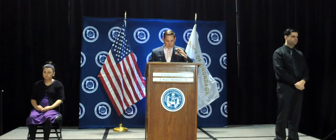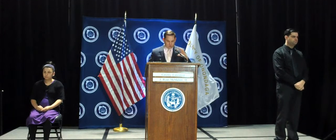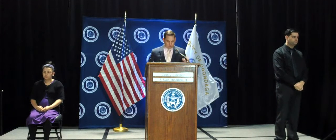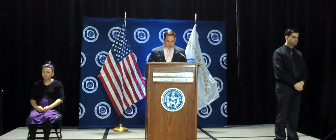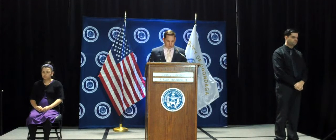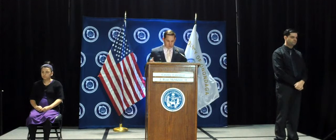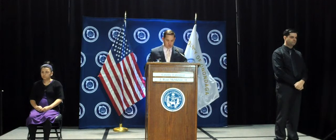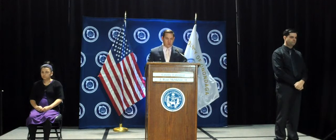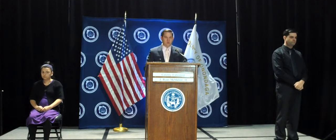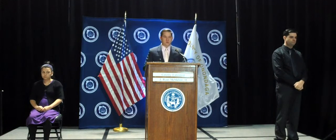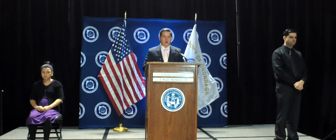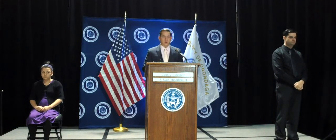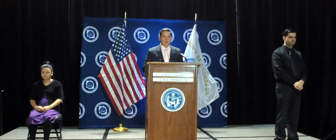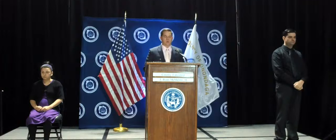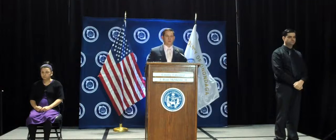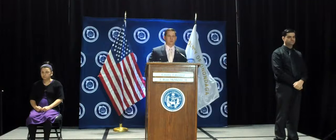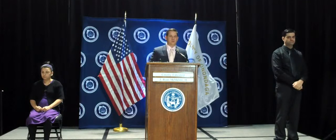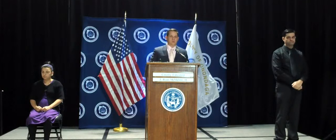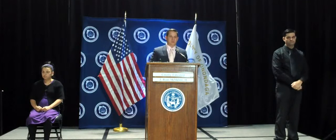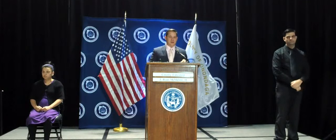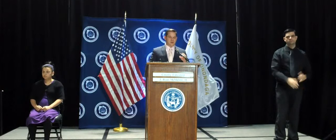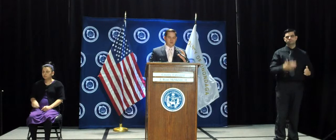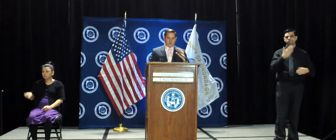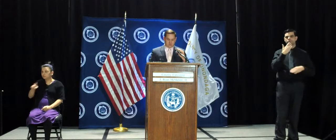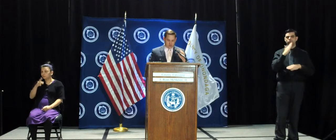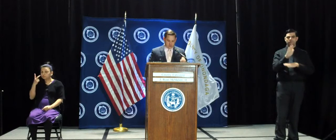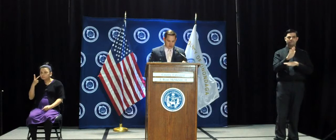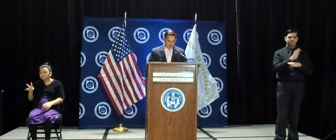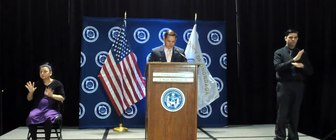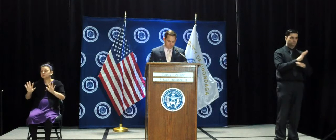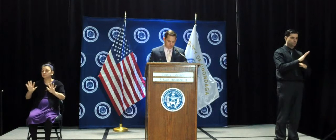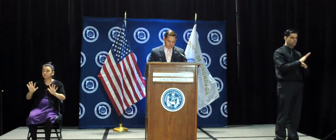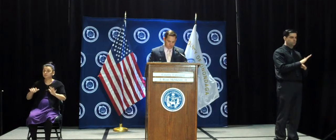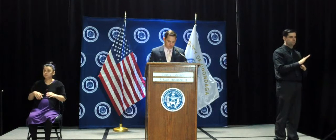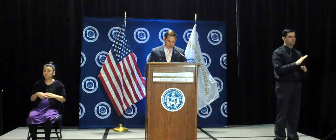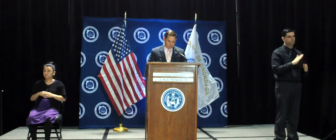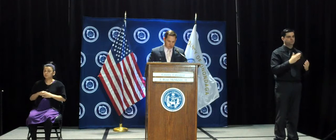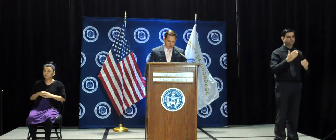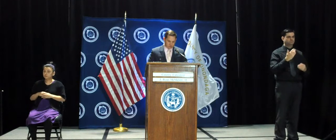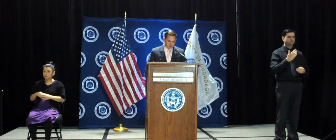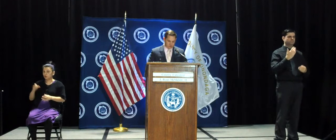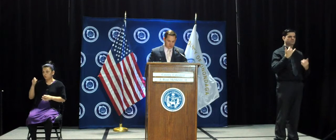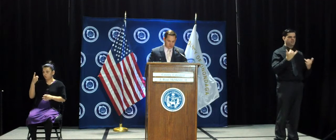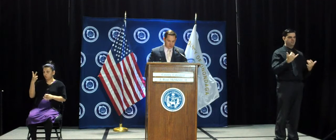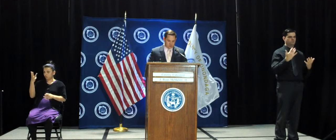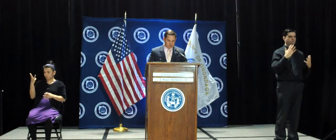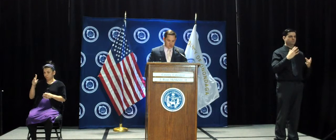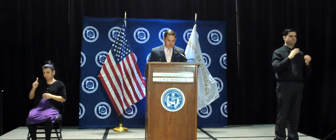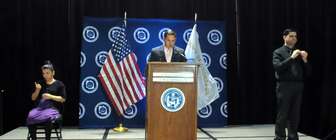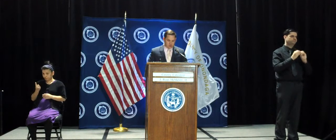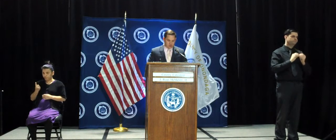Good afternoon. We'll go through some of the data and then take some questions.